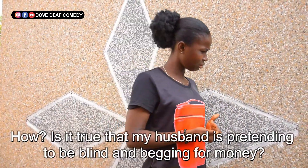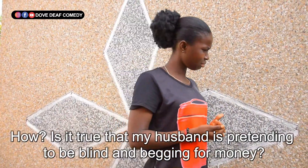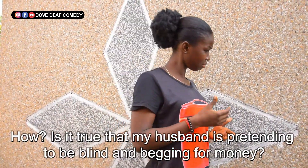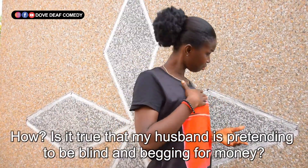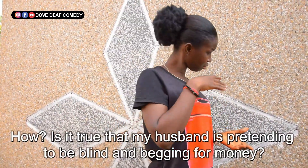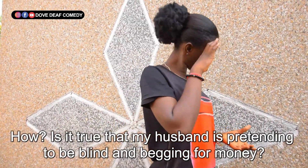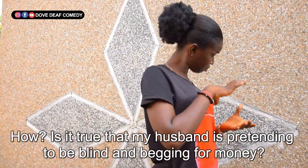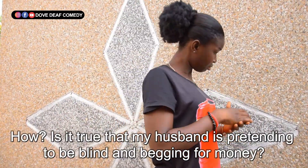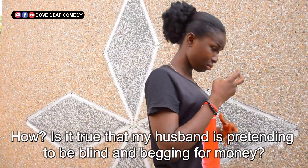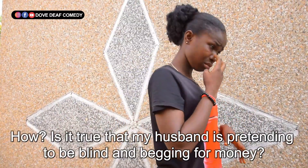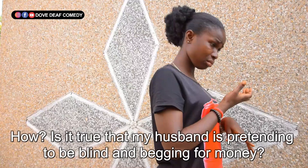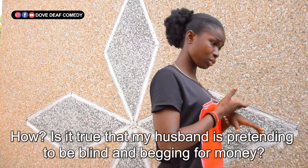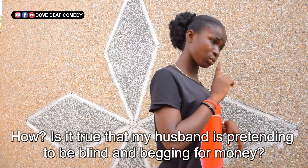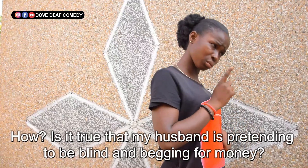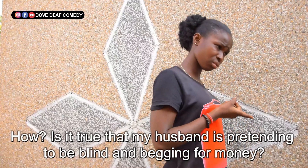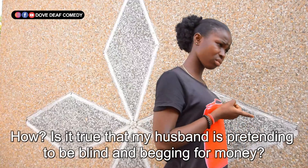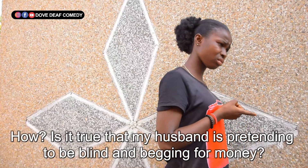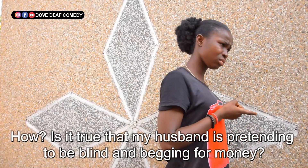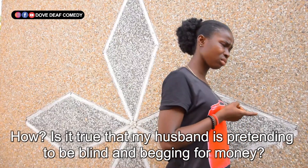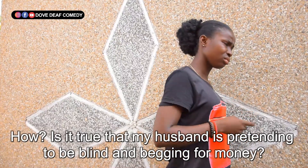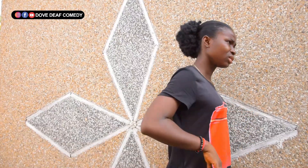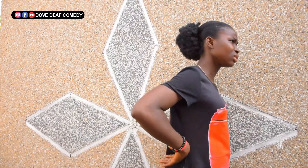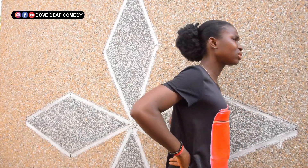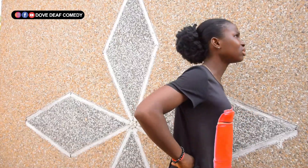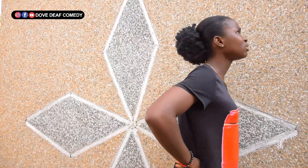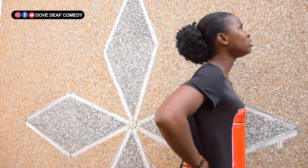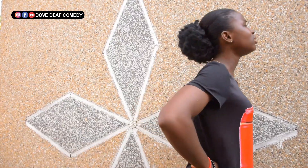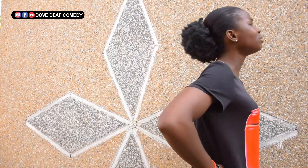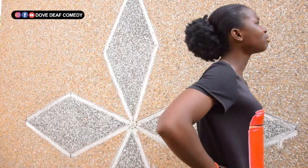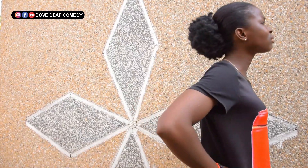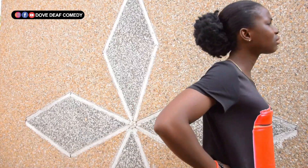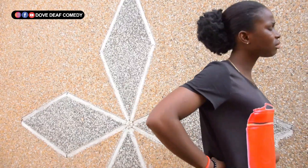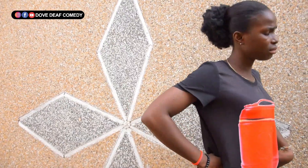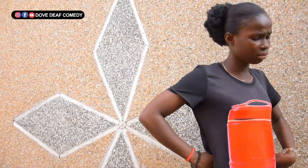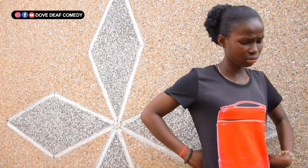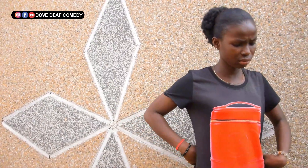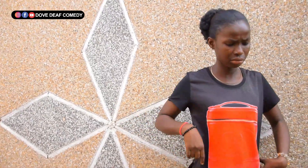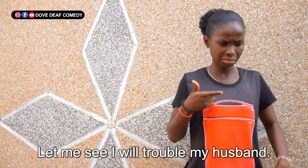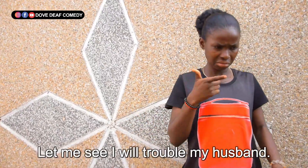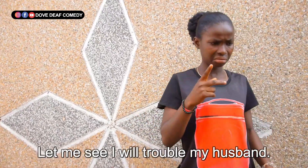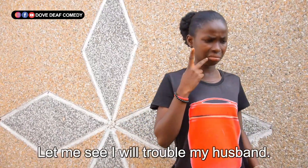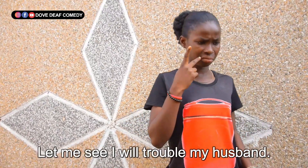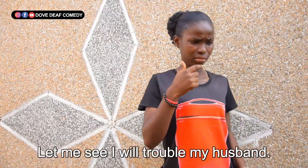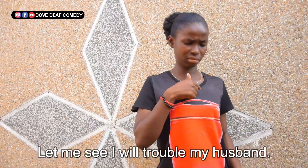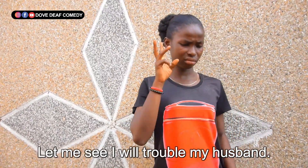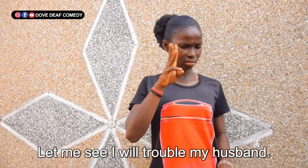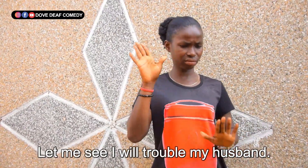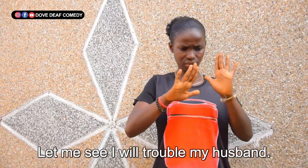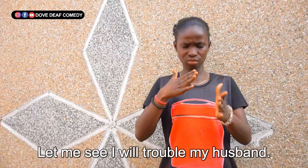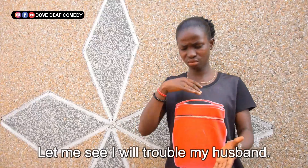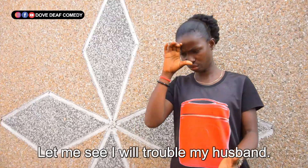How? Is it true that my husband is pretending to be blind and begging for money? Let me see, I will trouble my